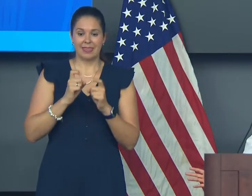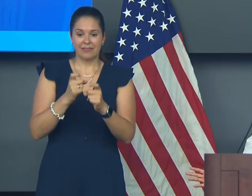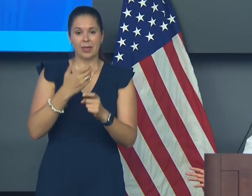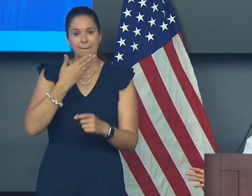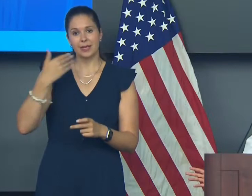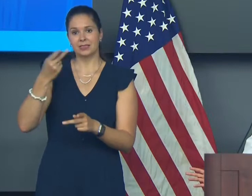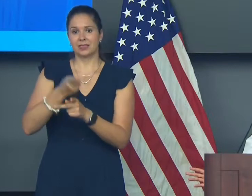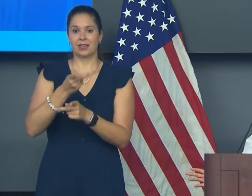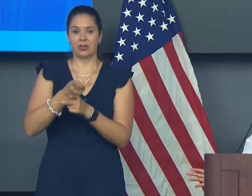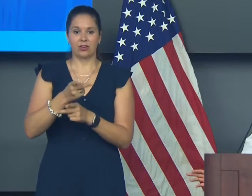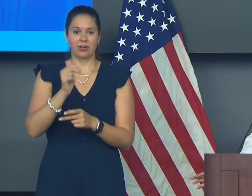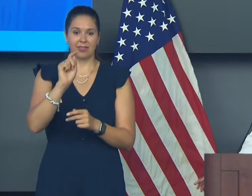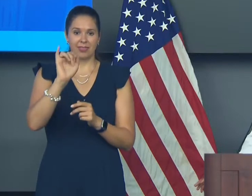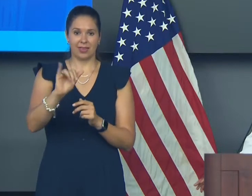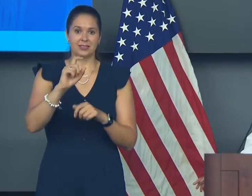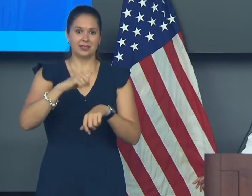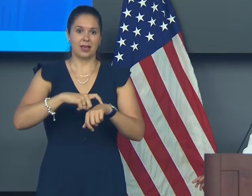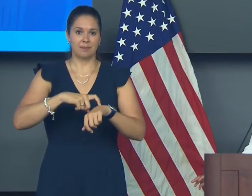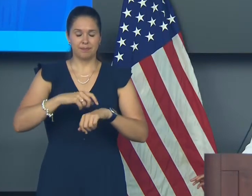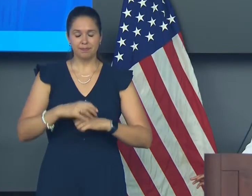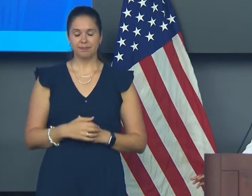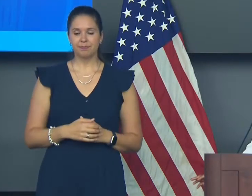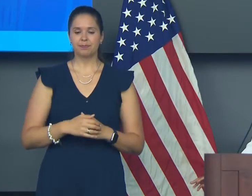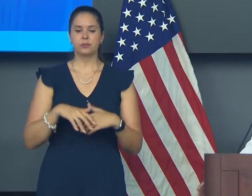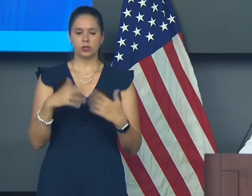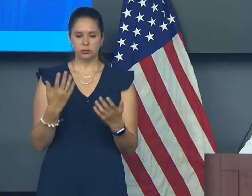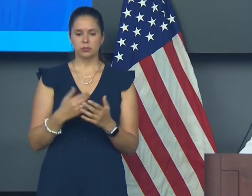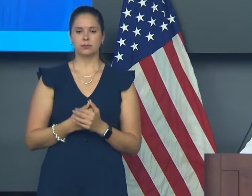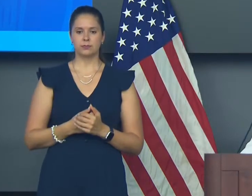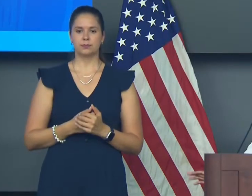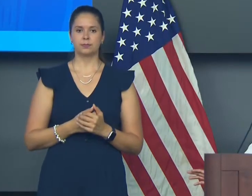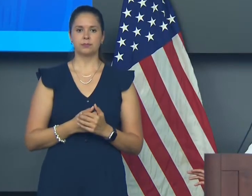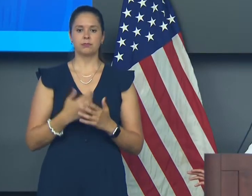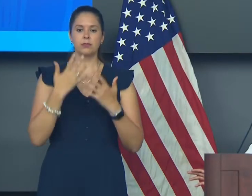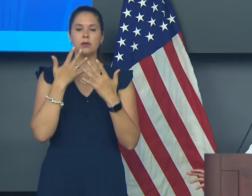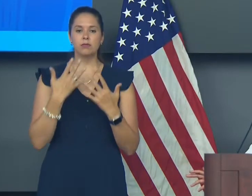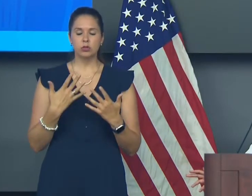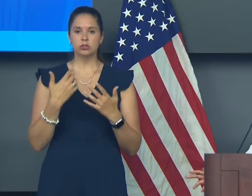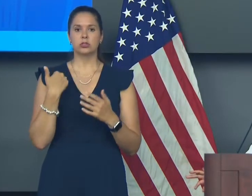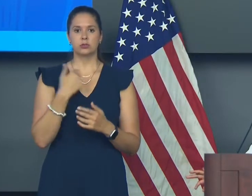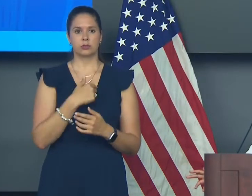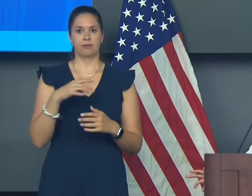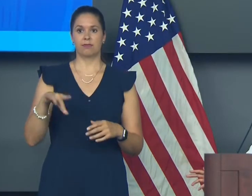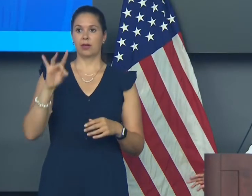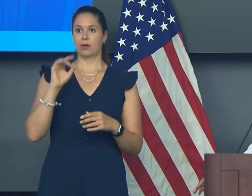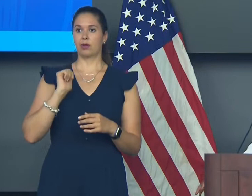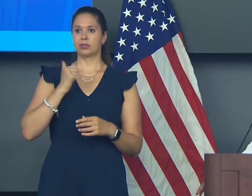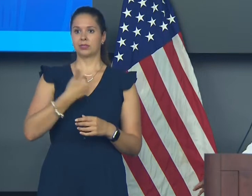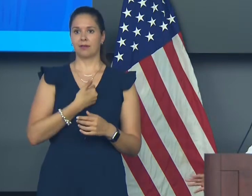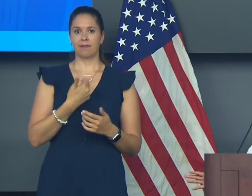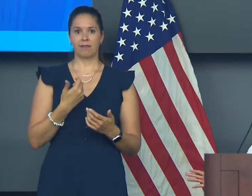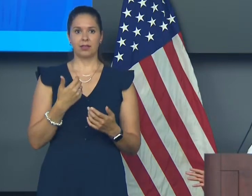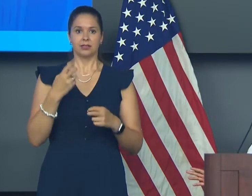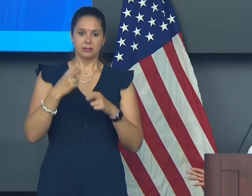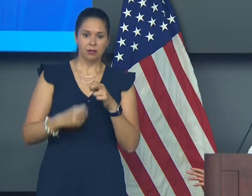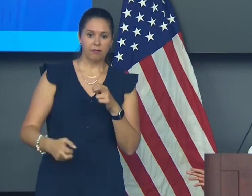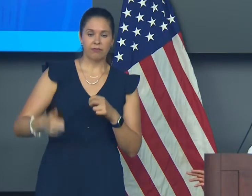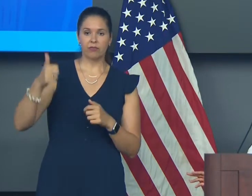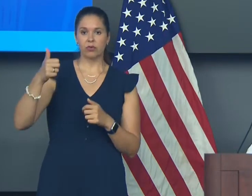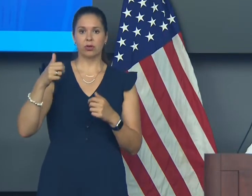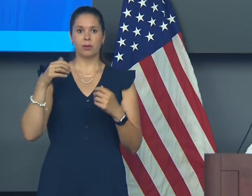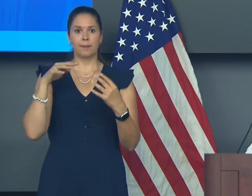care we had available at that time. And so, unfortunately, we find ourselves at an even tougher